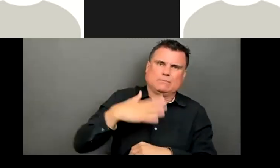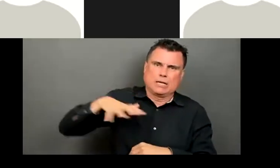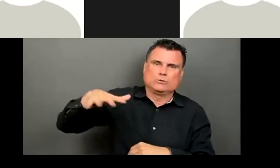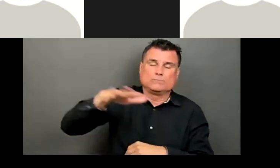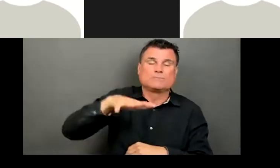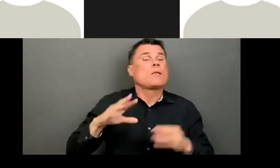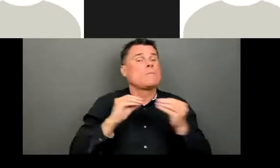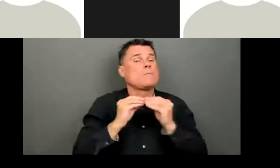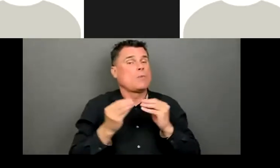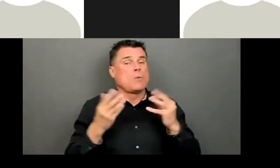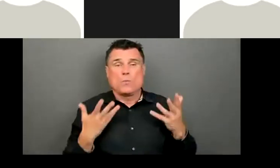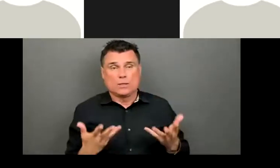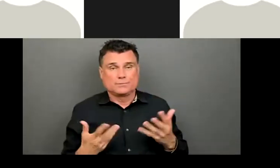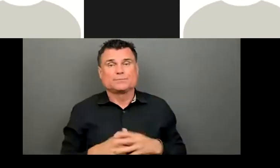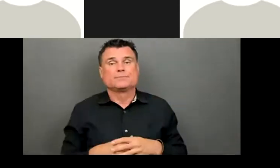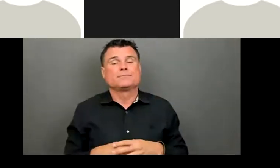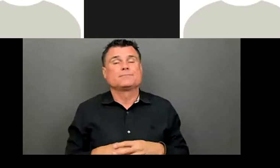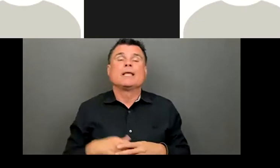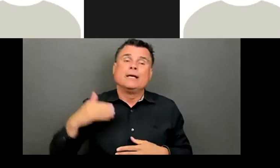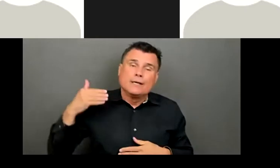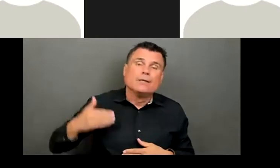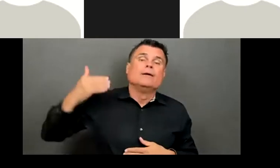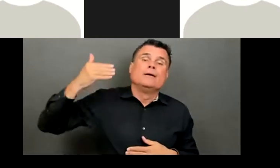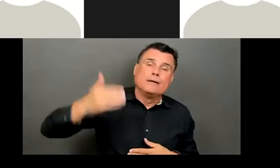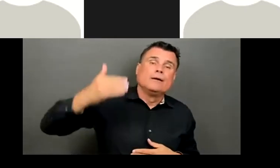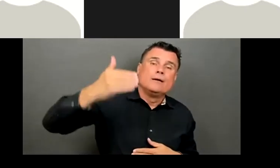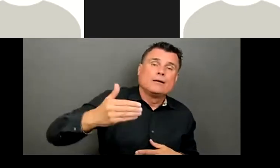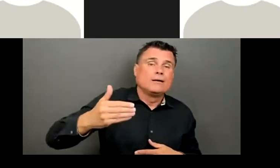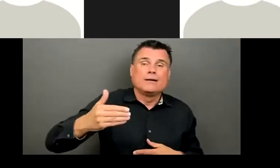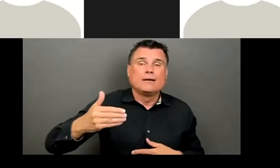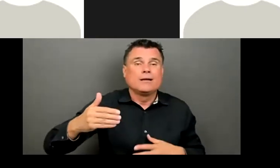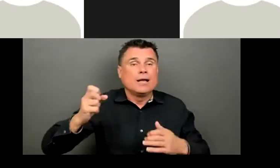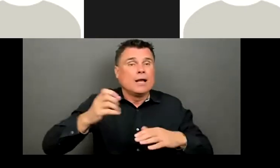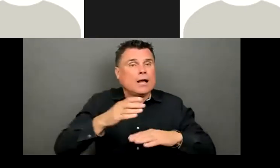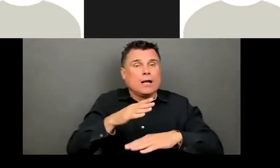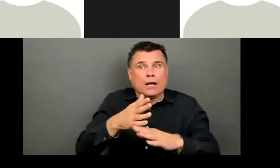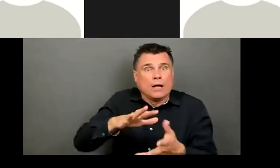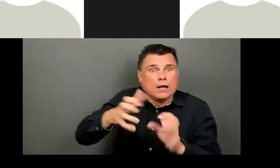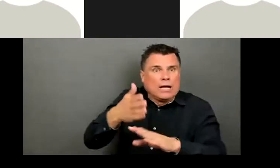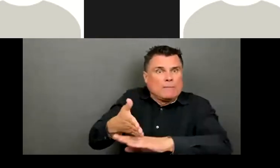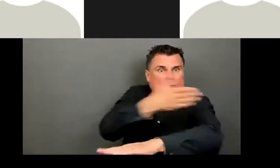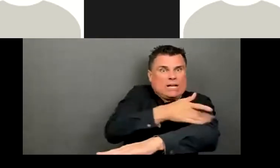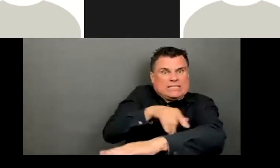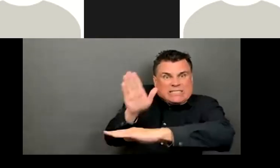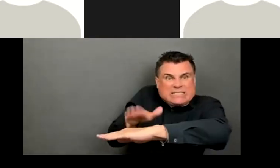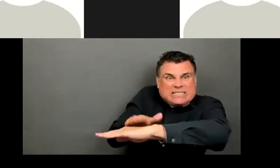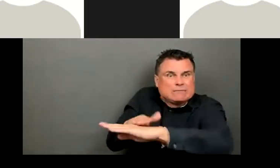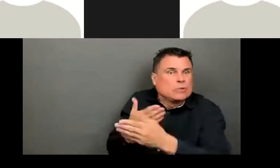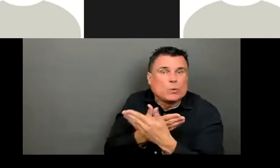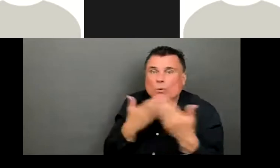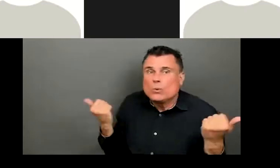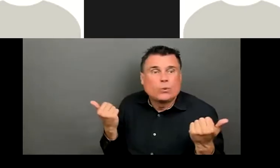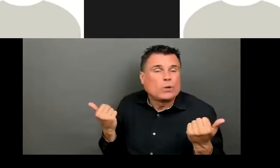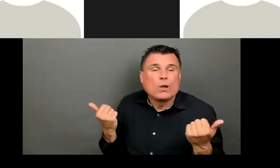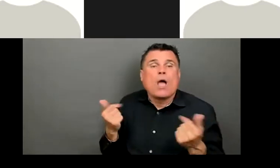flood warning or the earthquake warning. People don't believe on it. And the evacuation process became very late and we delay.